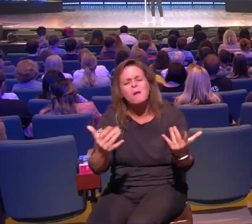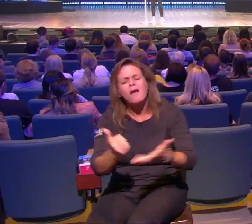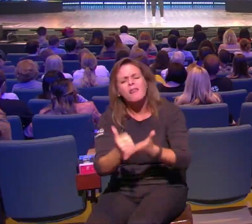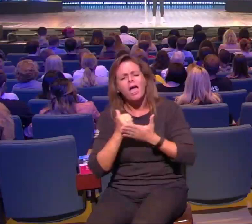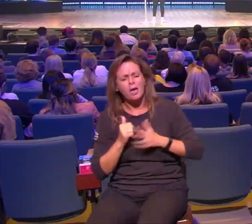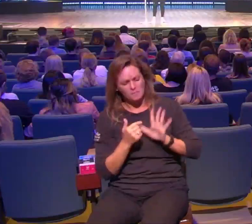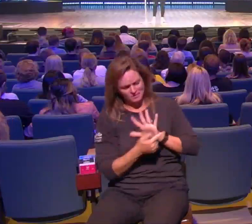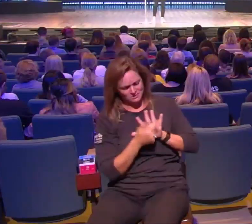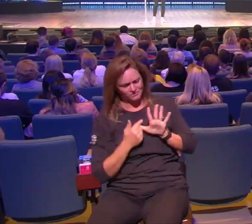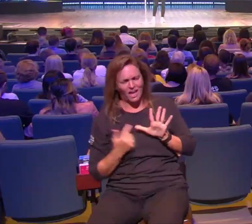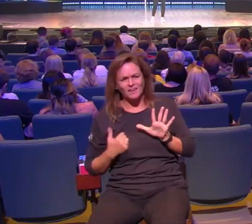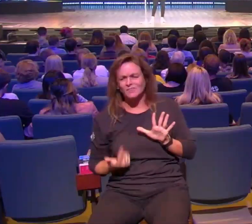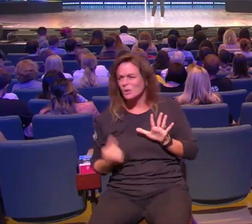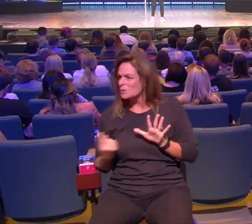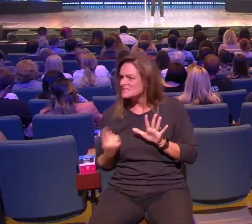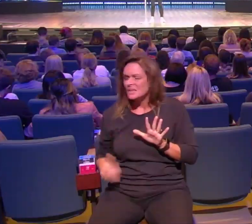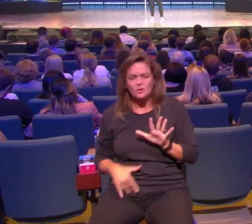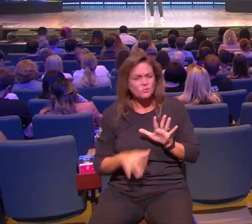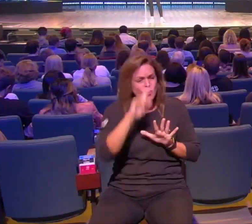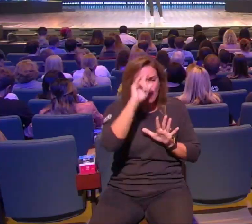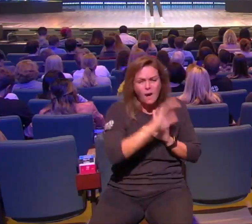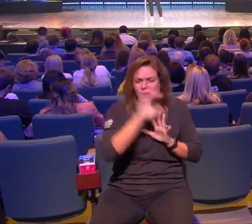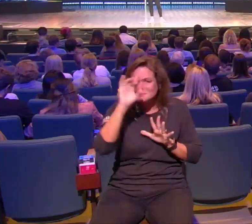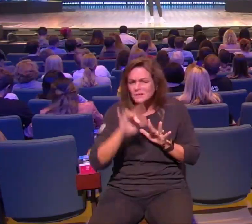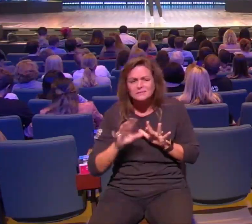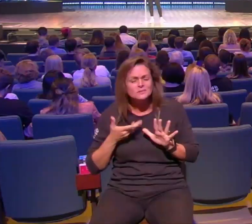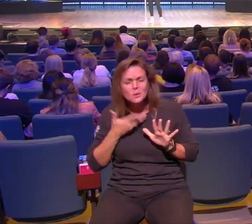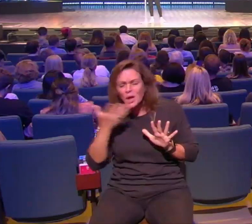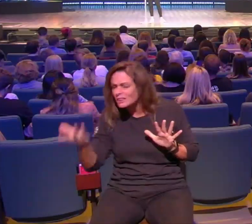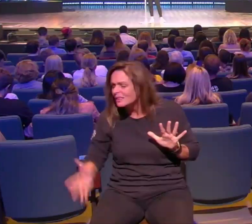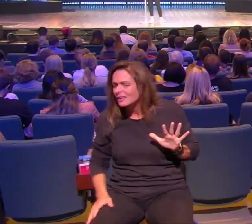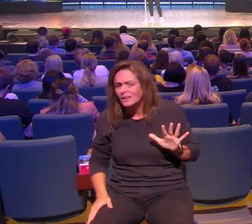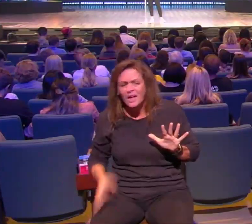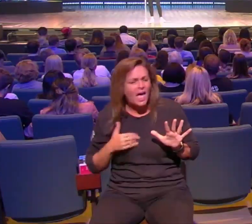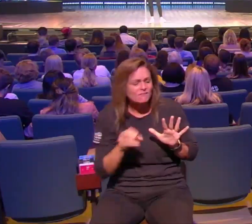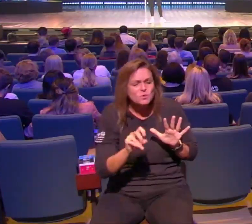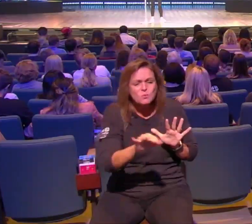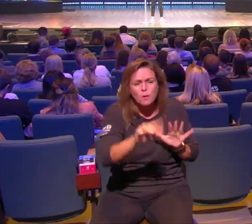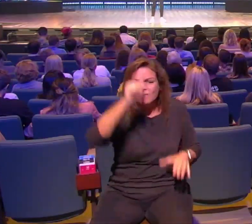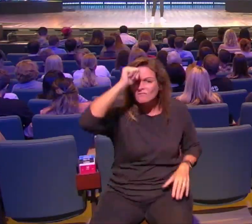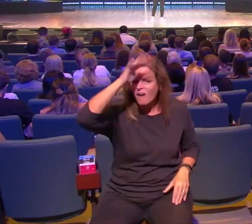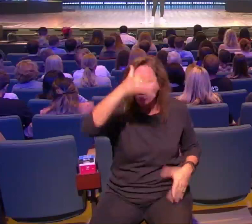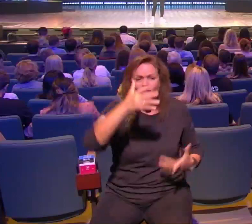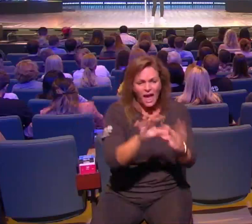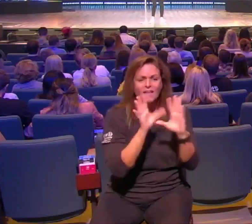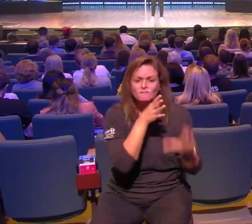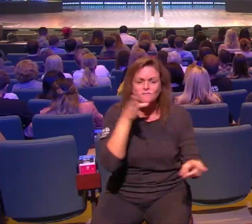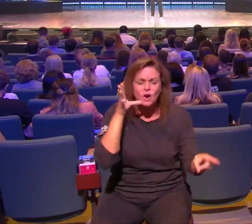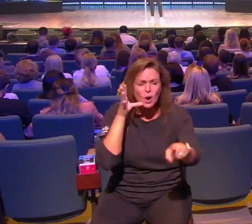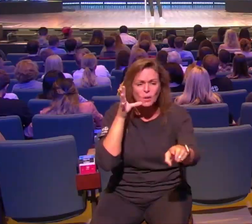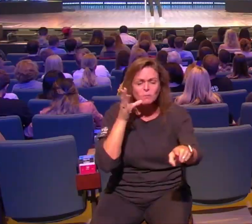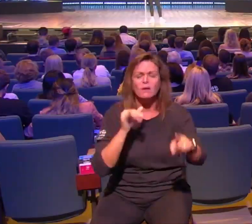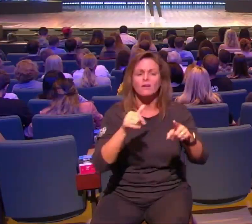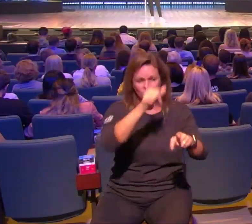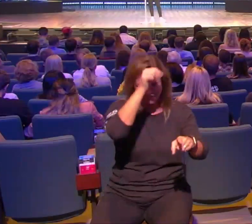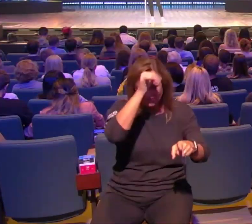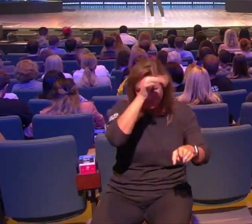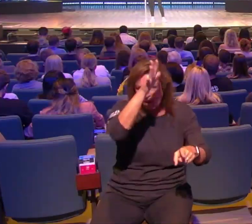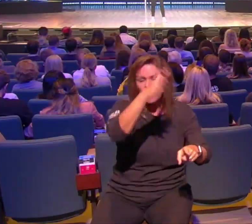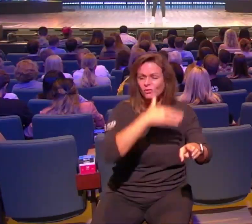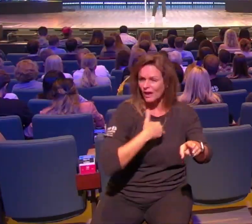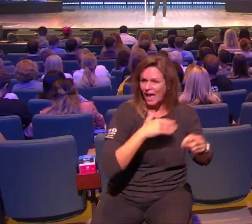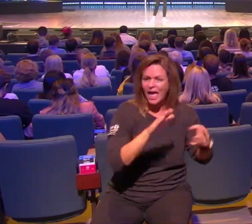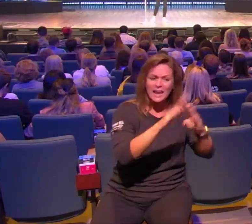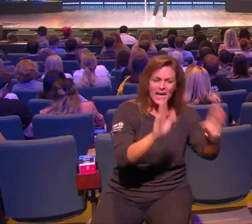were single women in a culture where they had no rights to property, and they had no brothers and no father to claim the inheritance